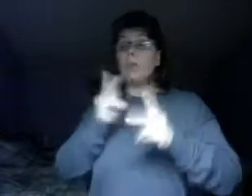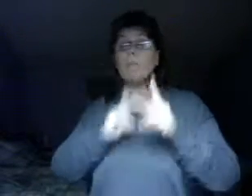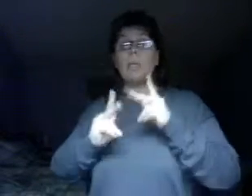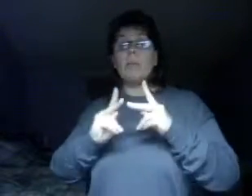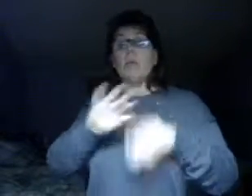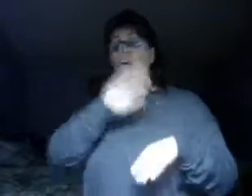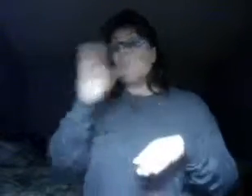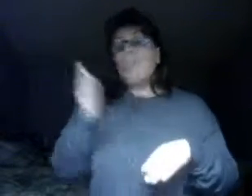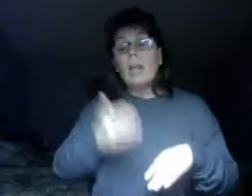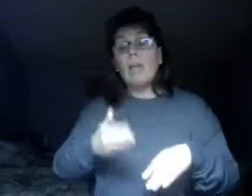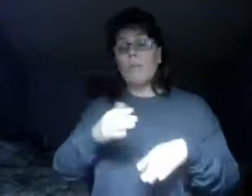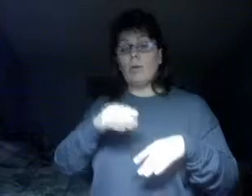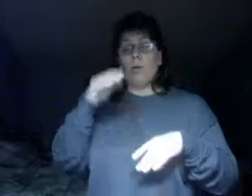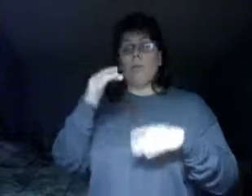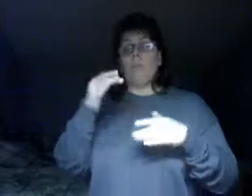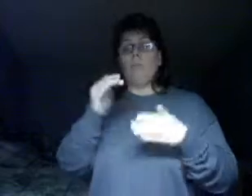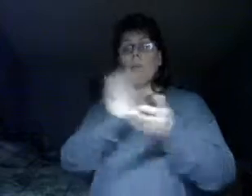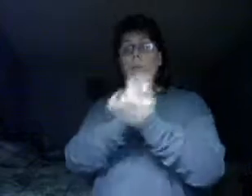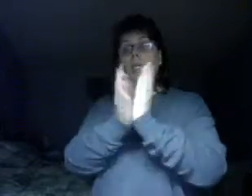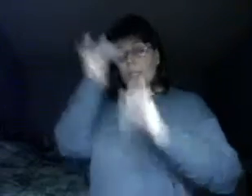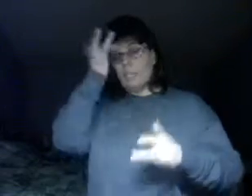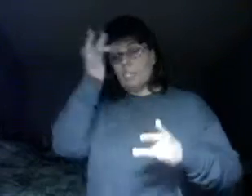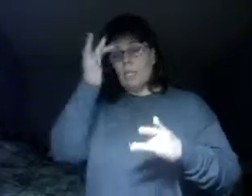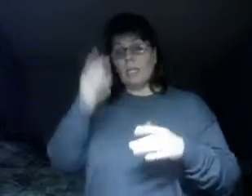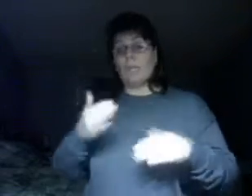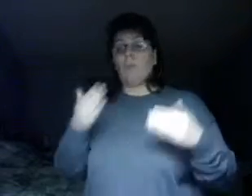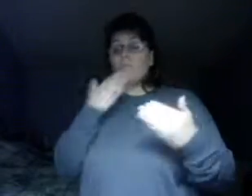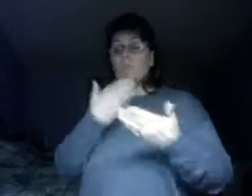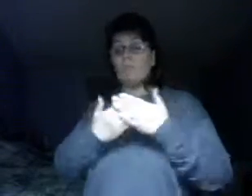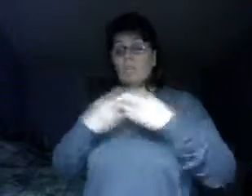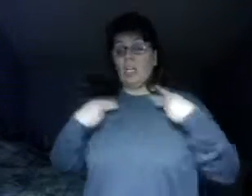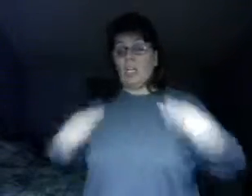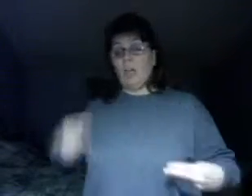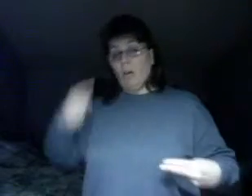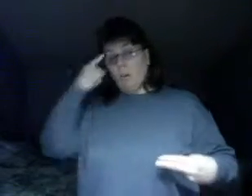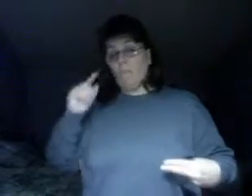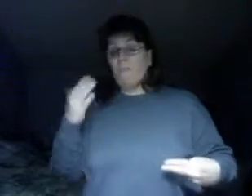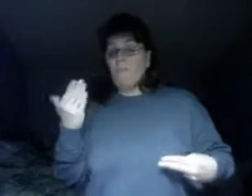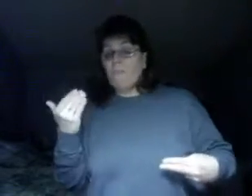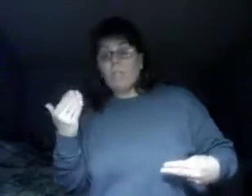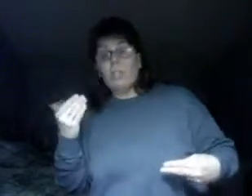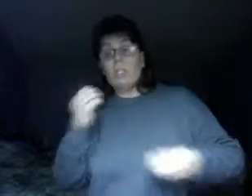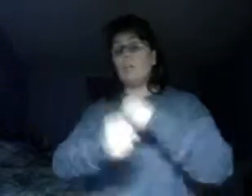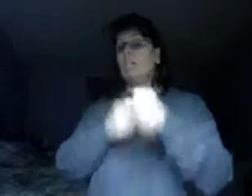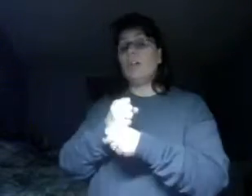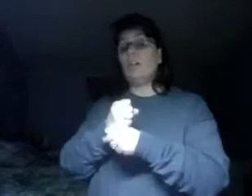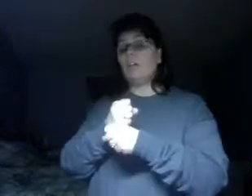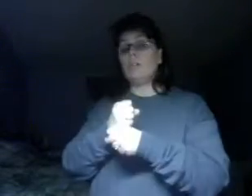do not know for every single human being that they ever will become ill. We cannot make that